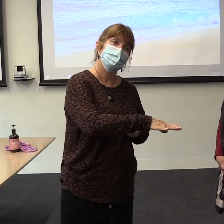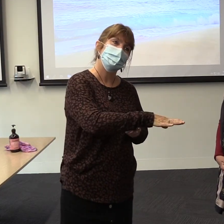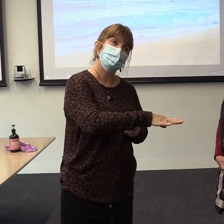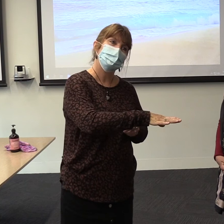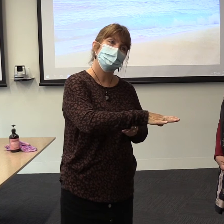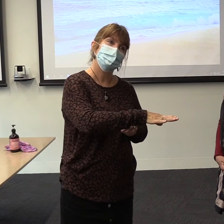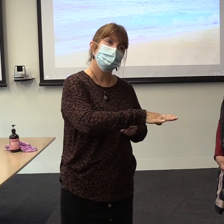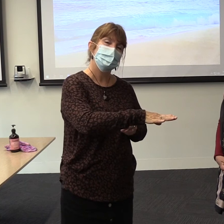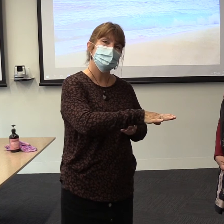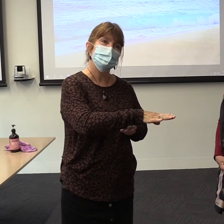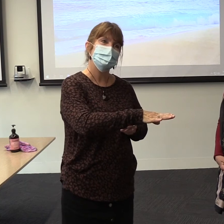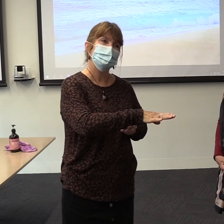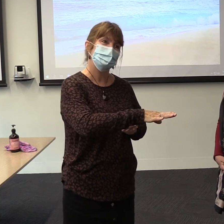4. Make sense?